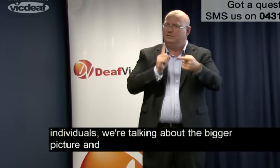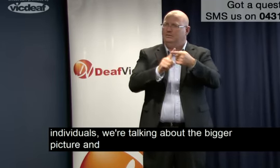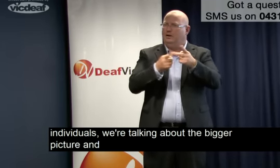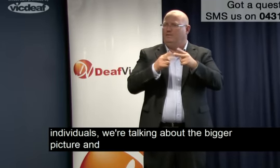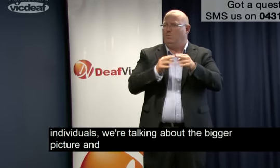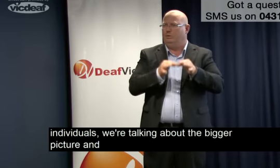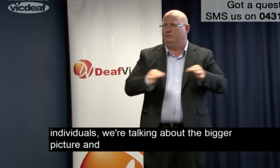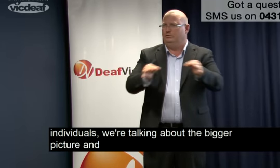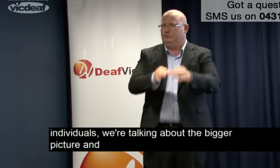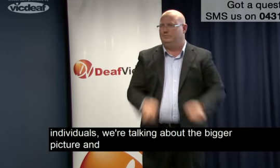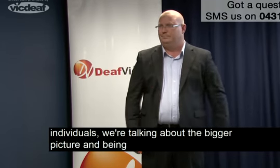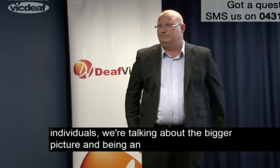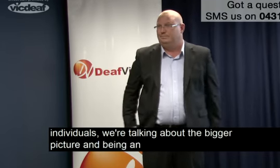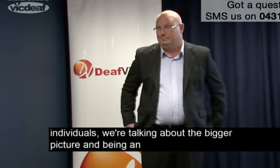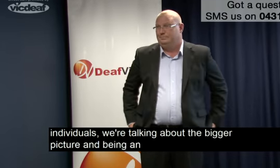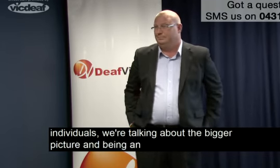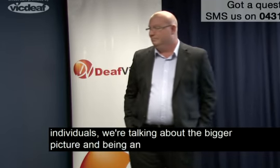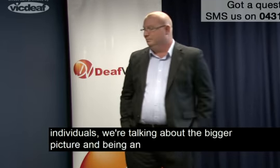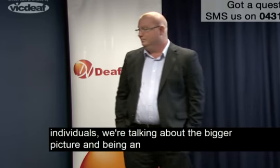access, funding for our organisation.